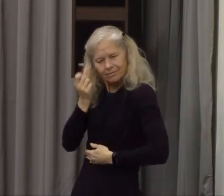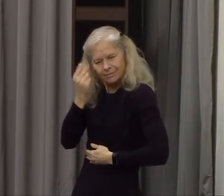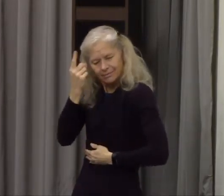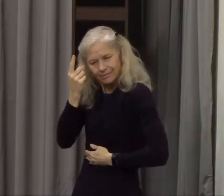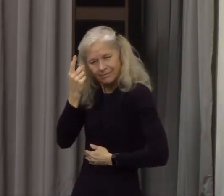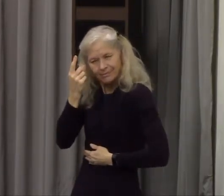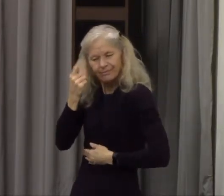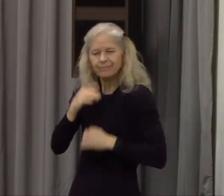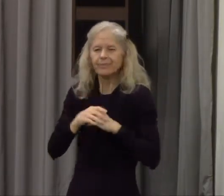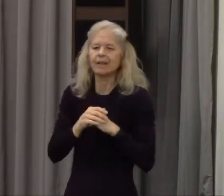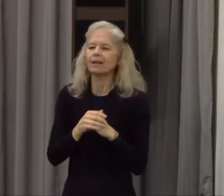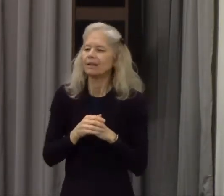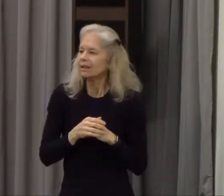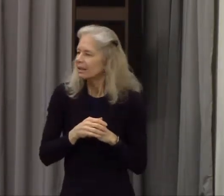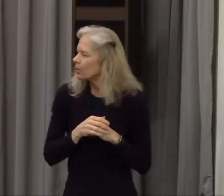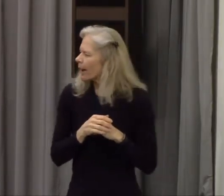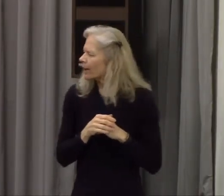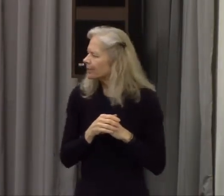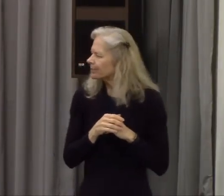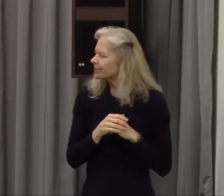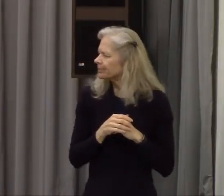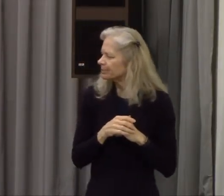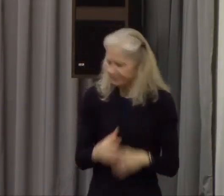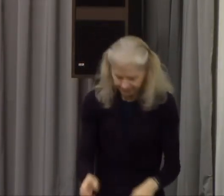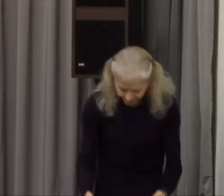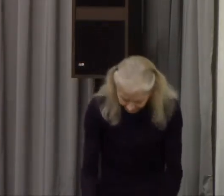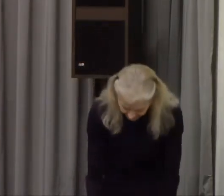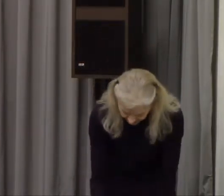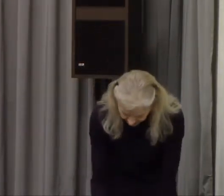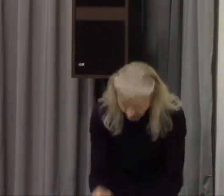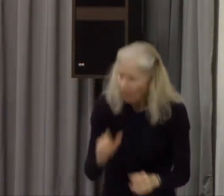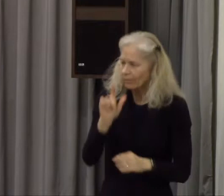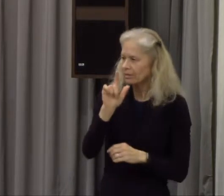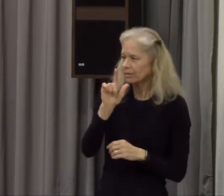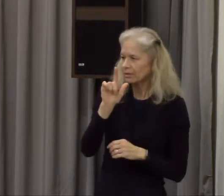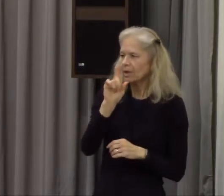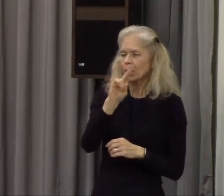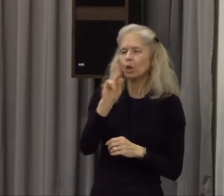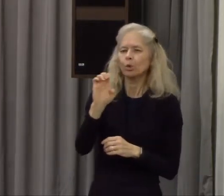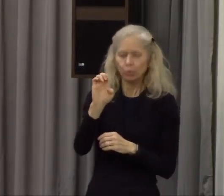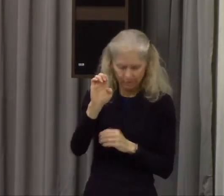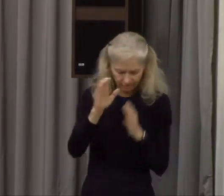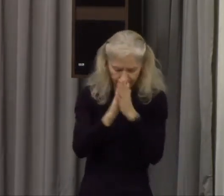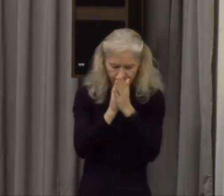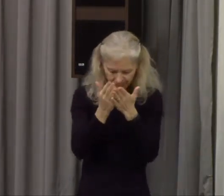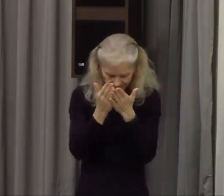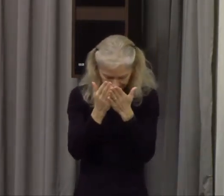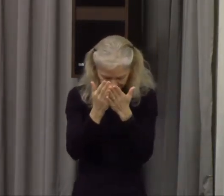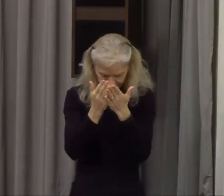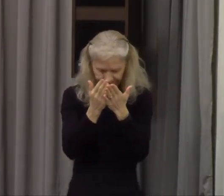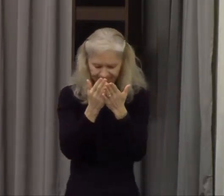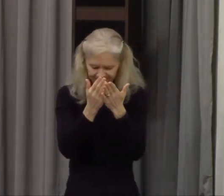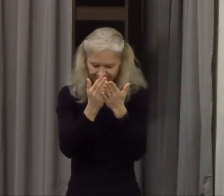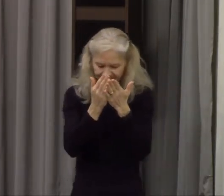how many intellectual people had turned away from him. Yet many young people, even